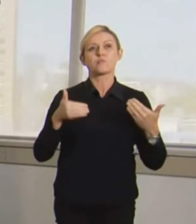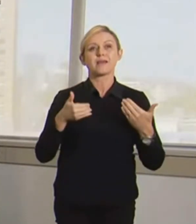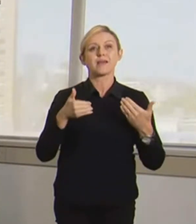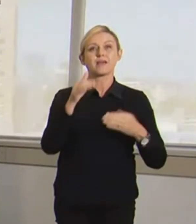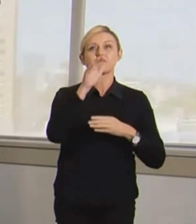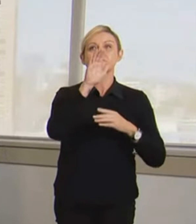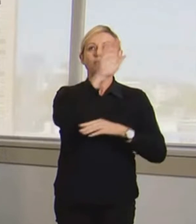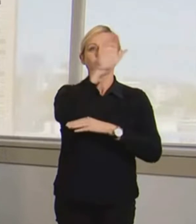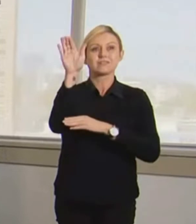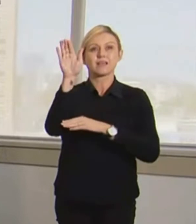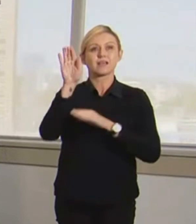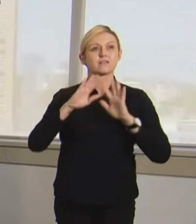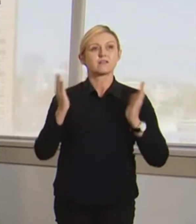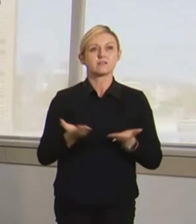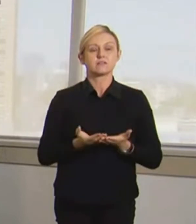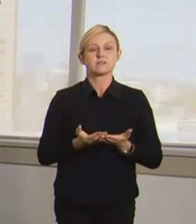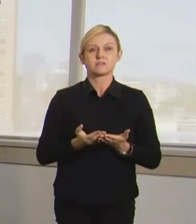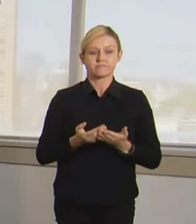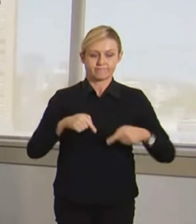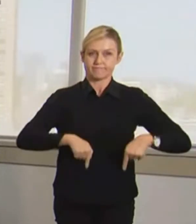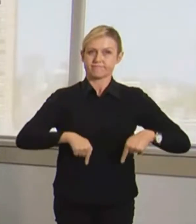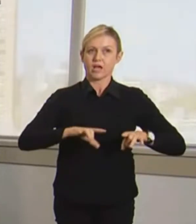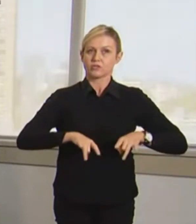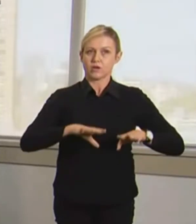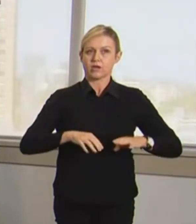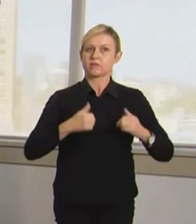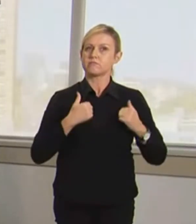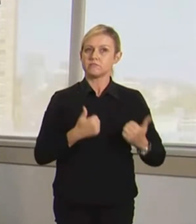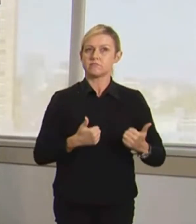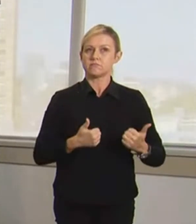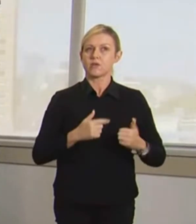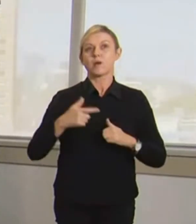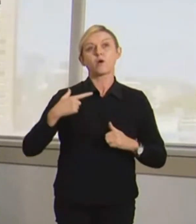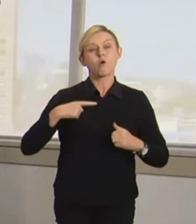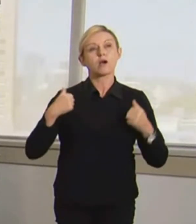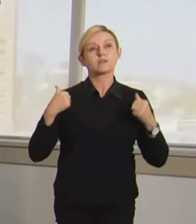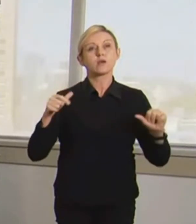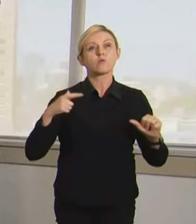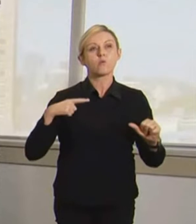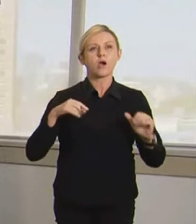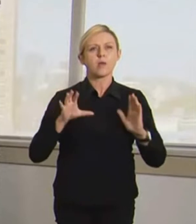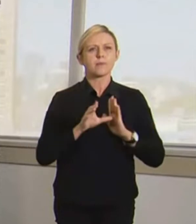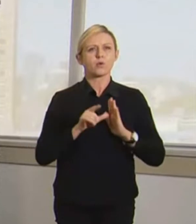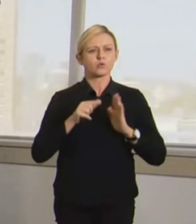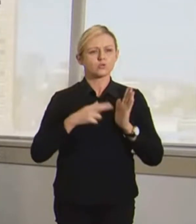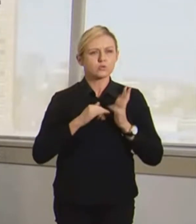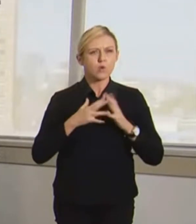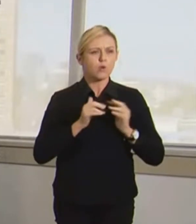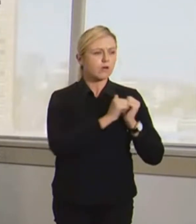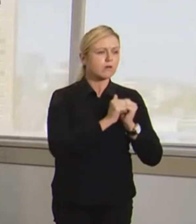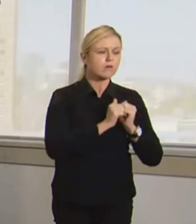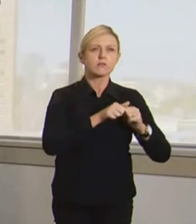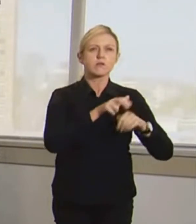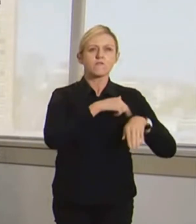world. It's remarkable. But again, it's a partnership with the community and obviously the state and federal government, and all the